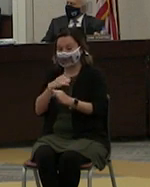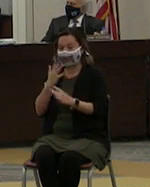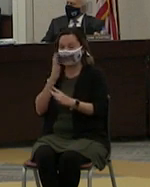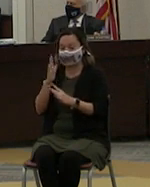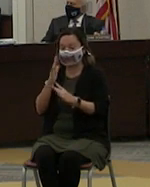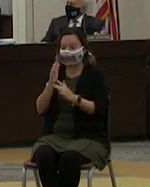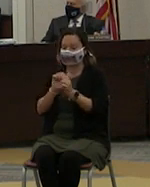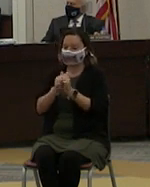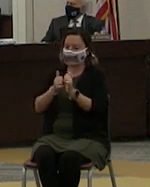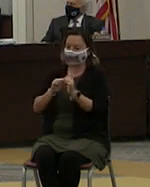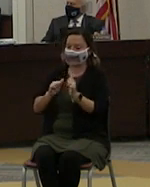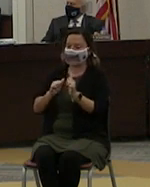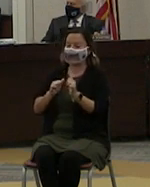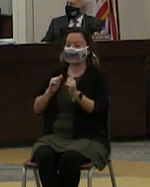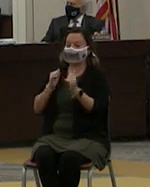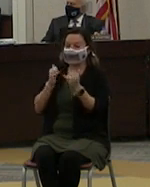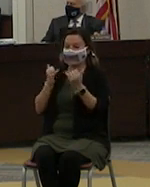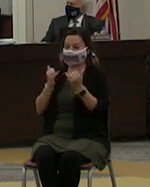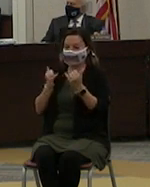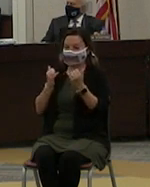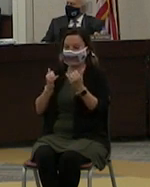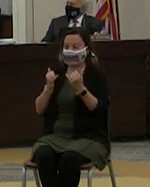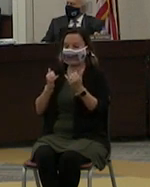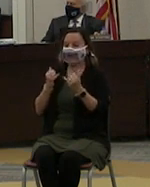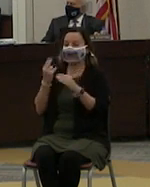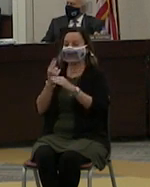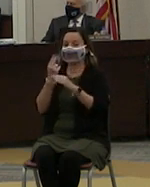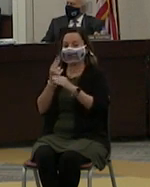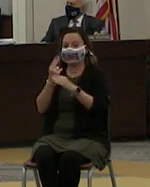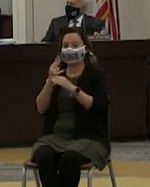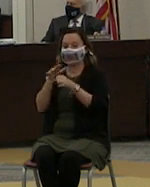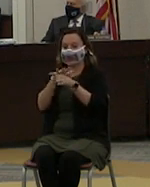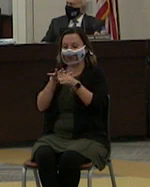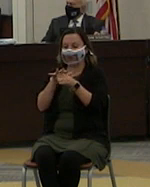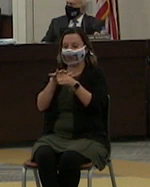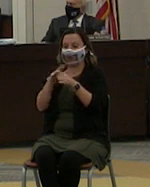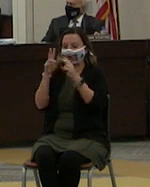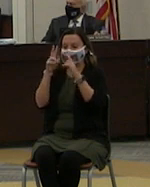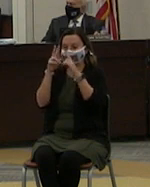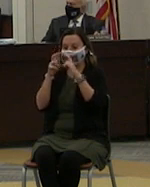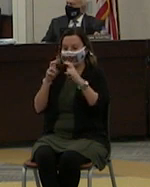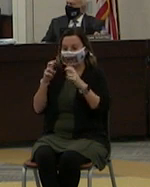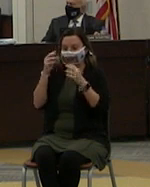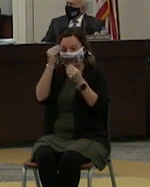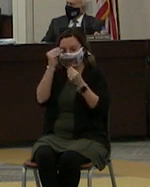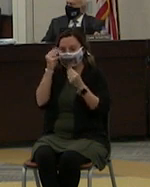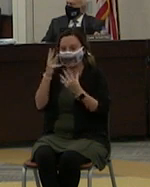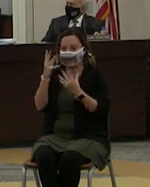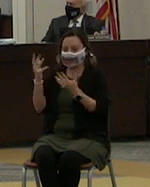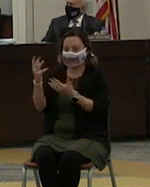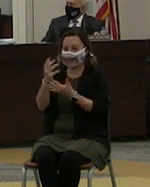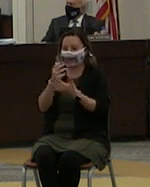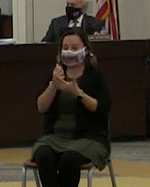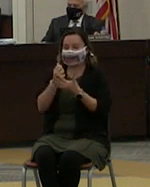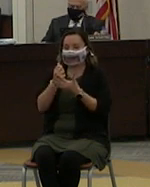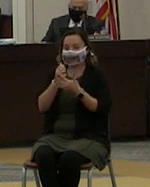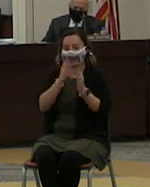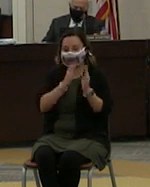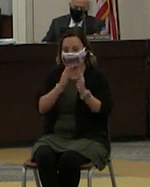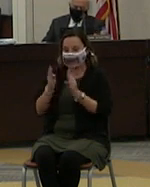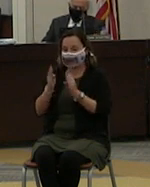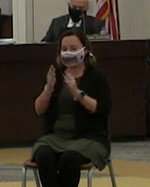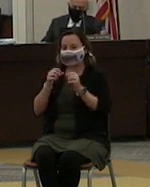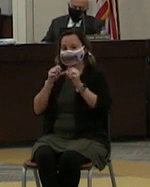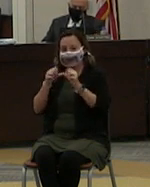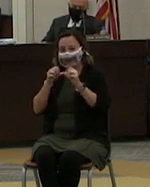we need to use our local data strategically and with continued effort on problem